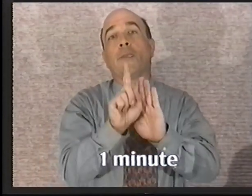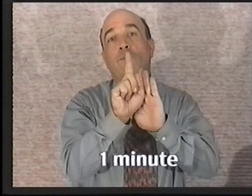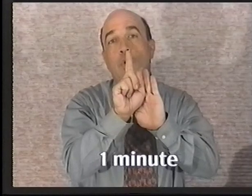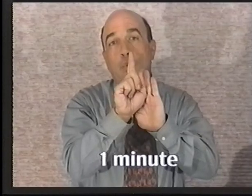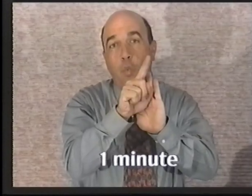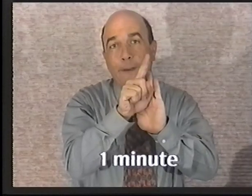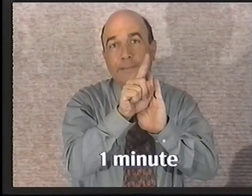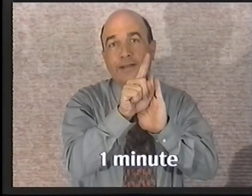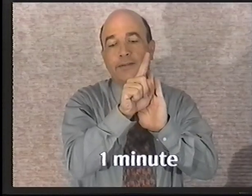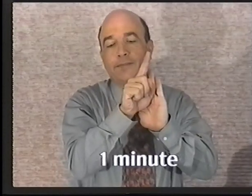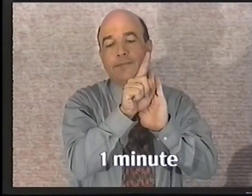1 minute,